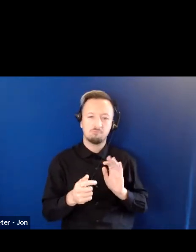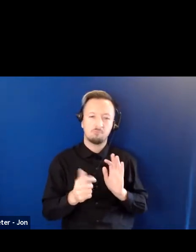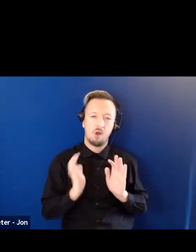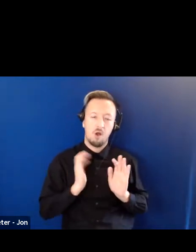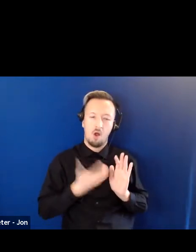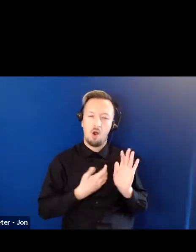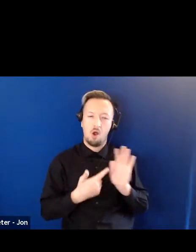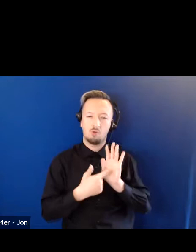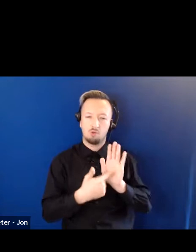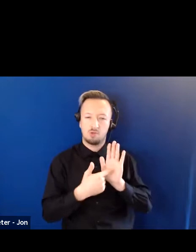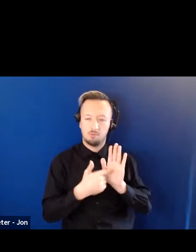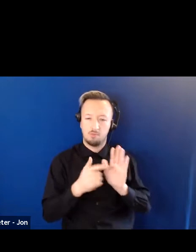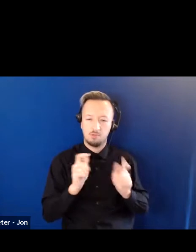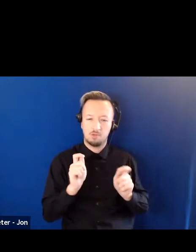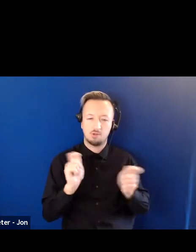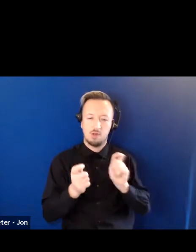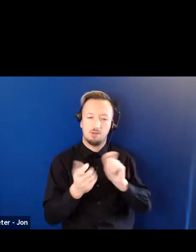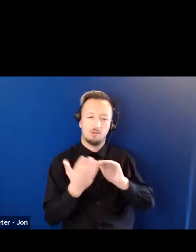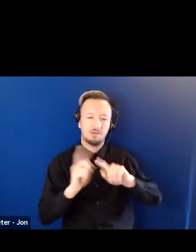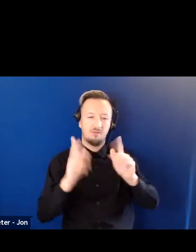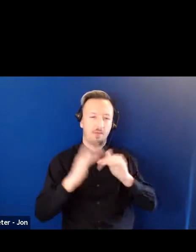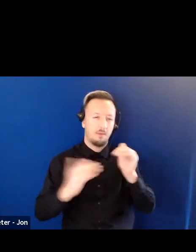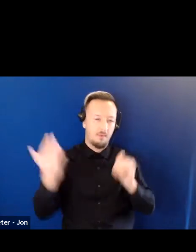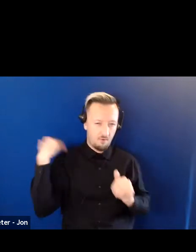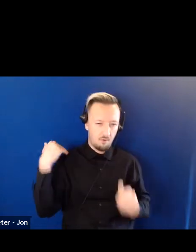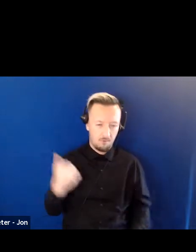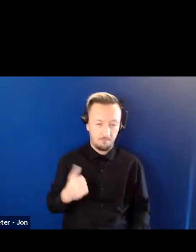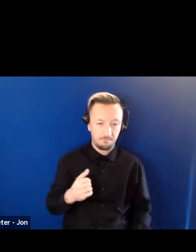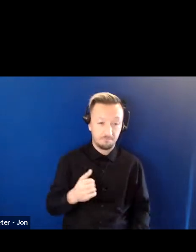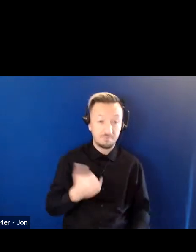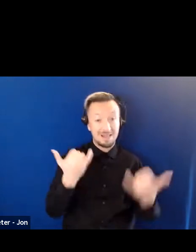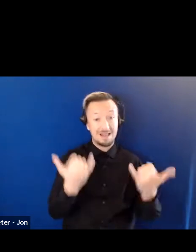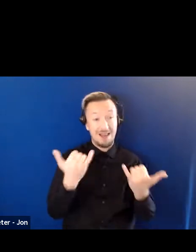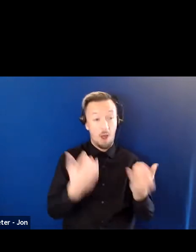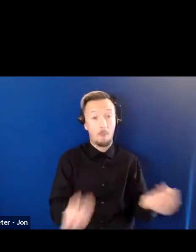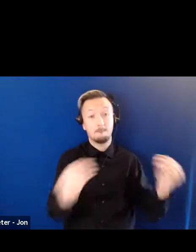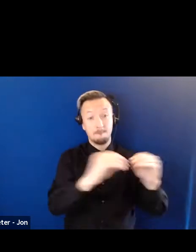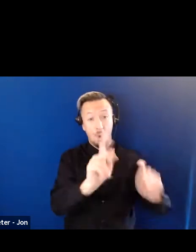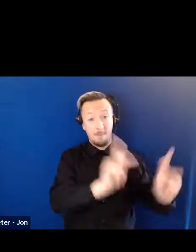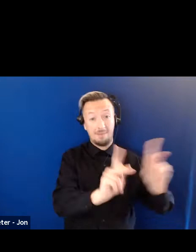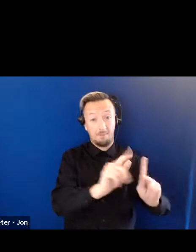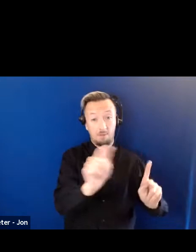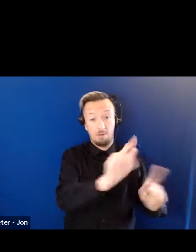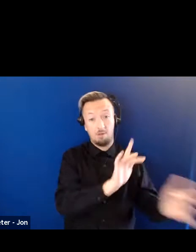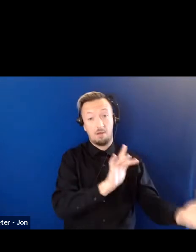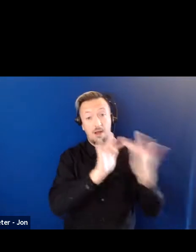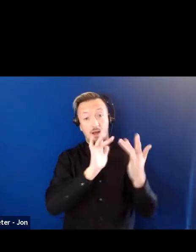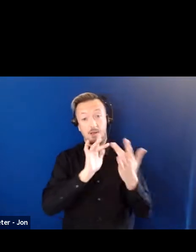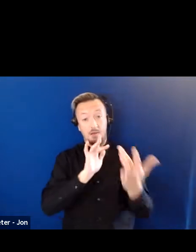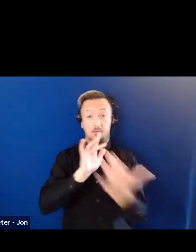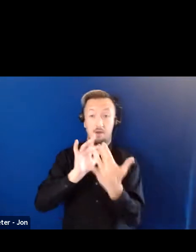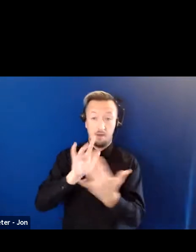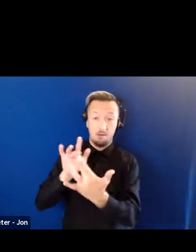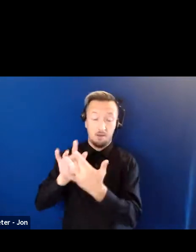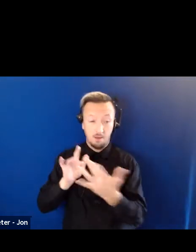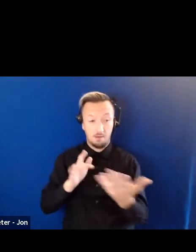more people reach out to us, looking for assistance and looking for us to provide comments on various things. And